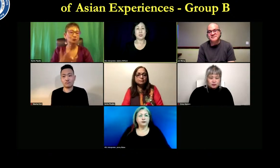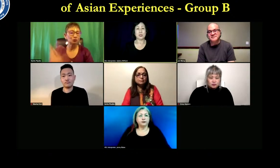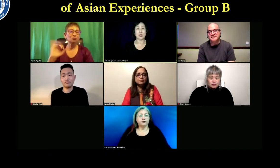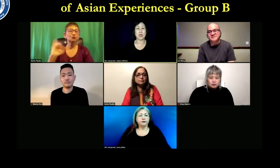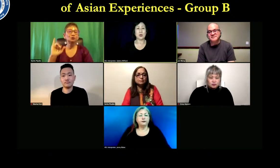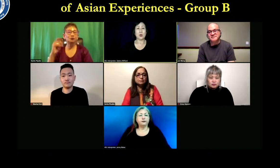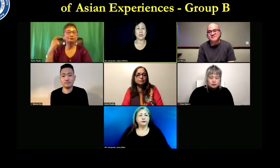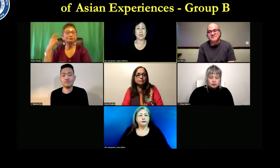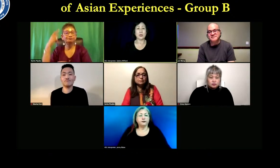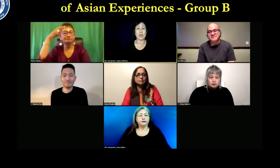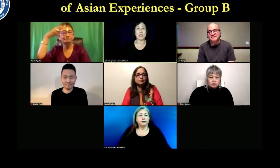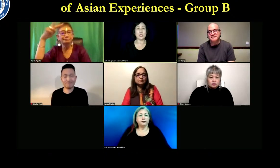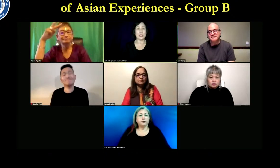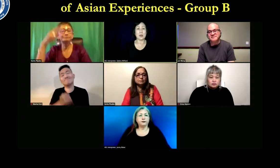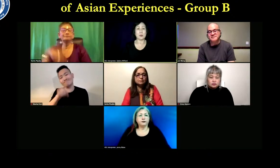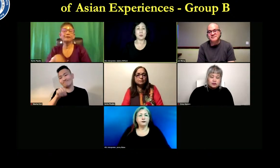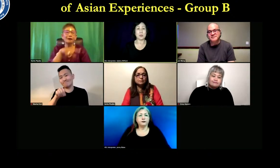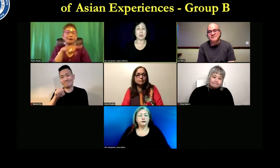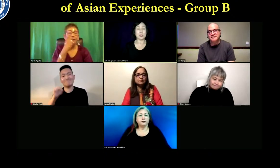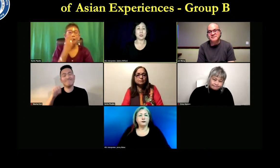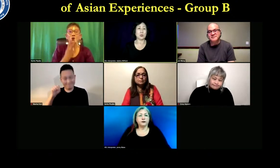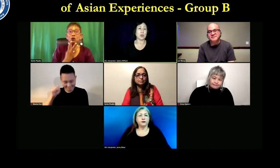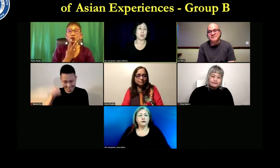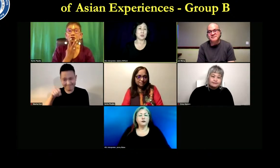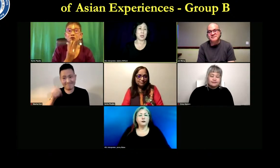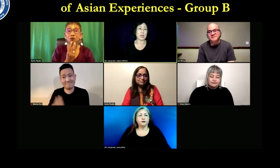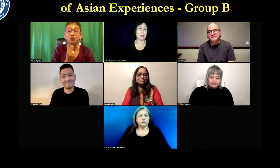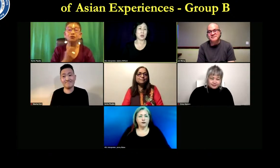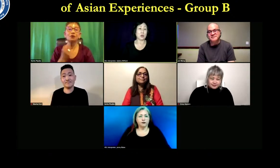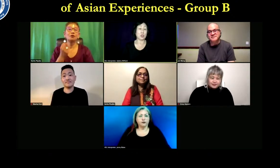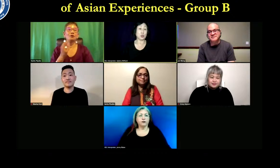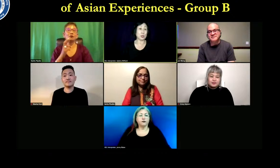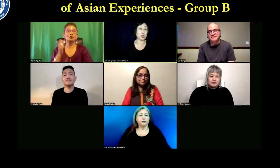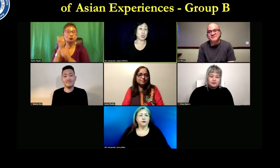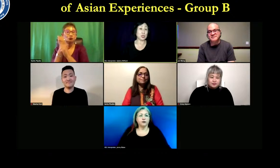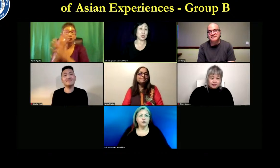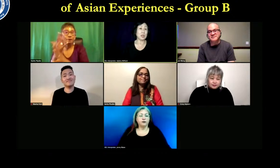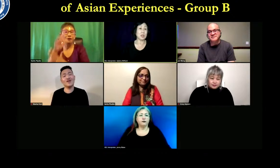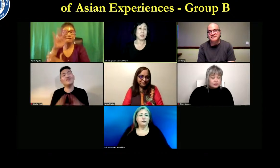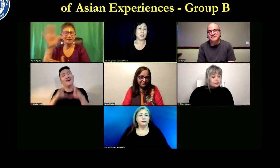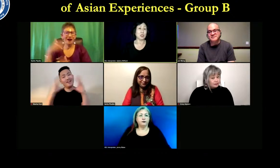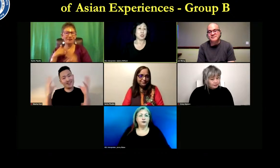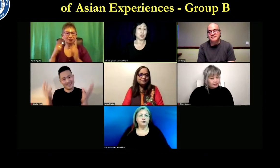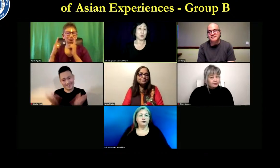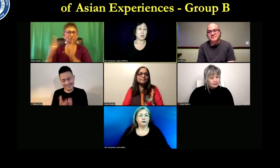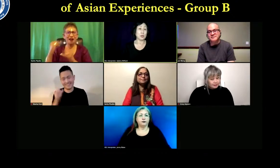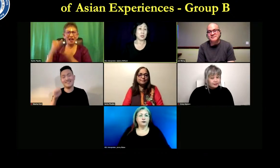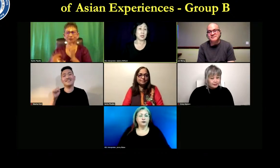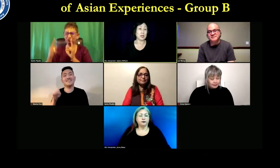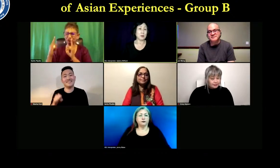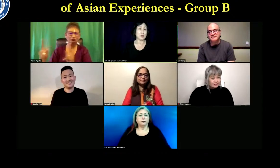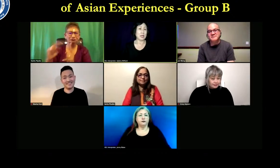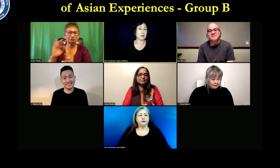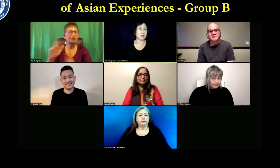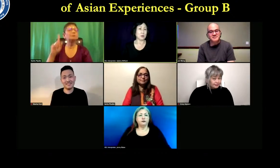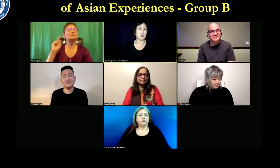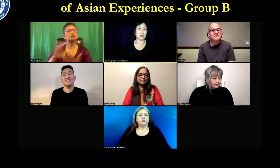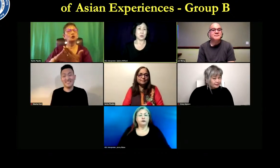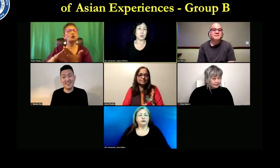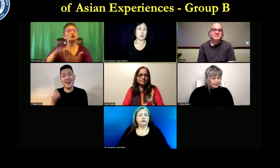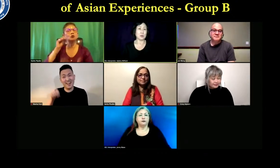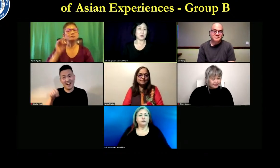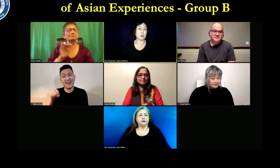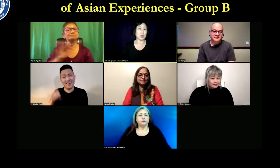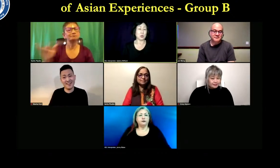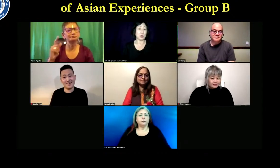Yes, I'm sure. Not only, you know, Asian names, but also Hispanic or Jewish, you know, German names. Some of